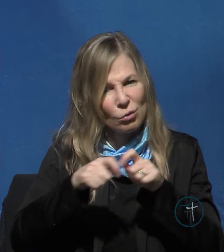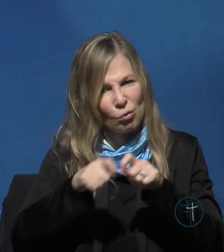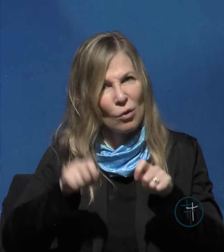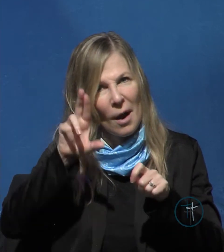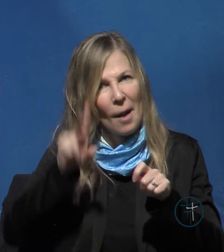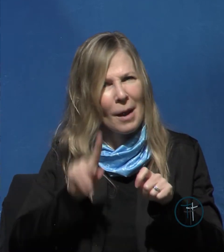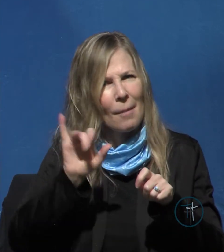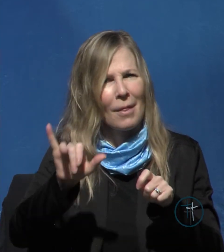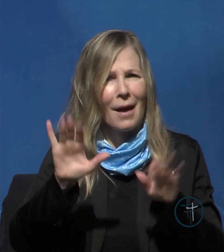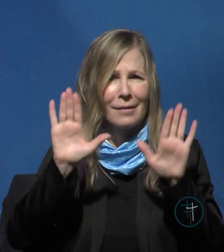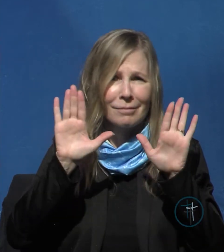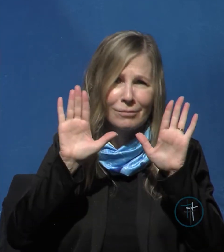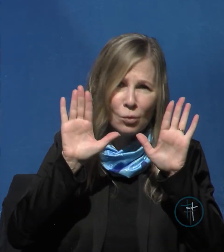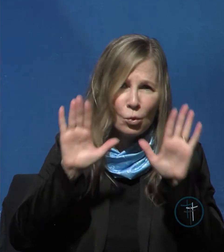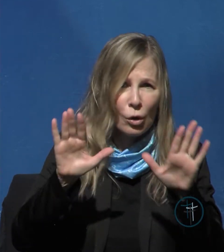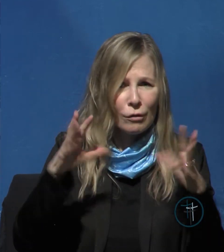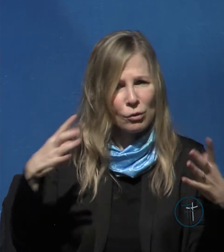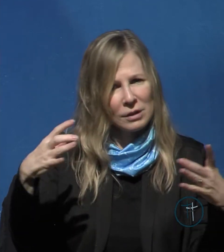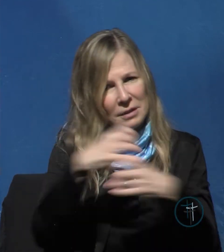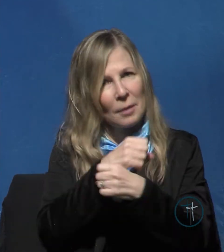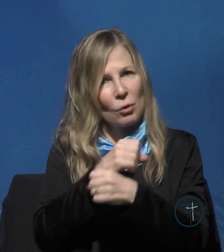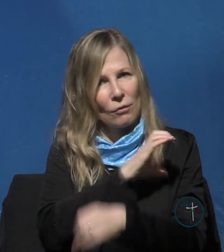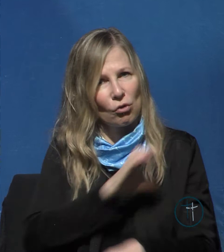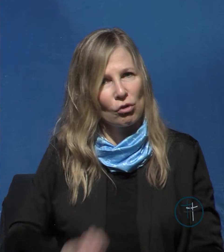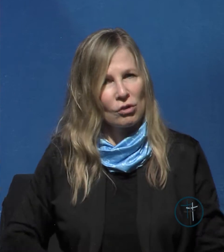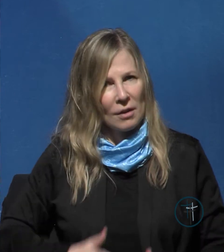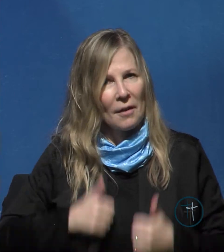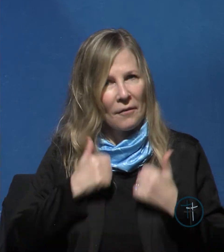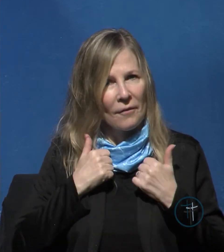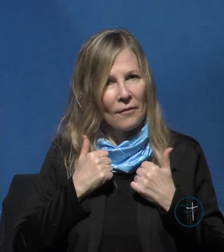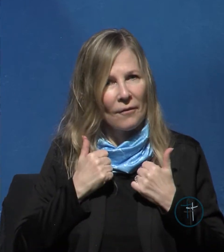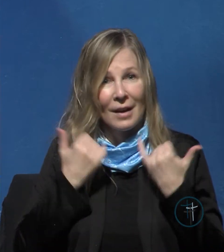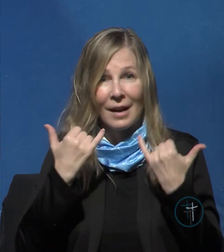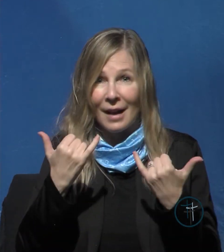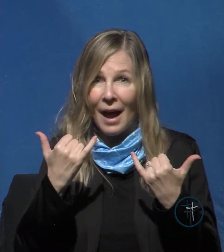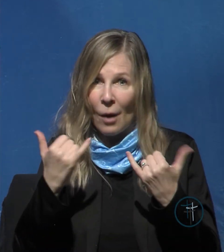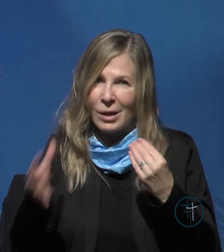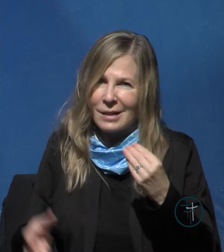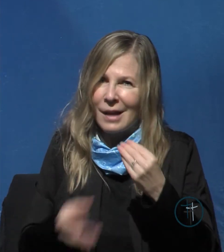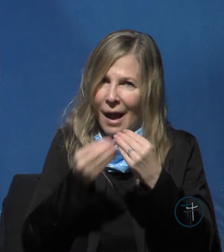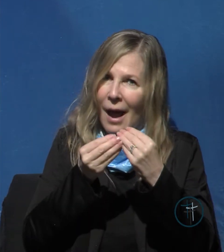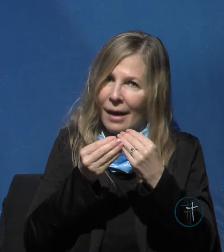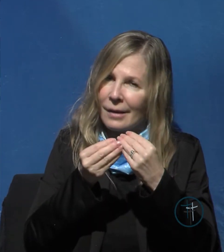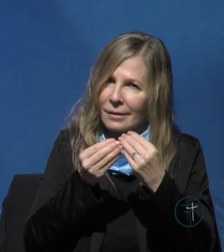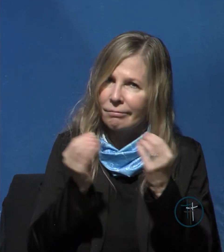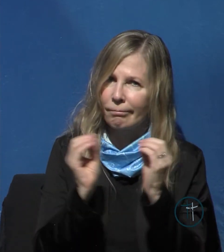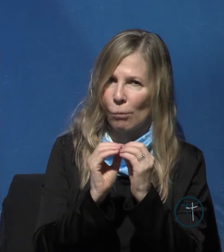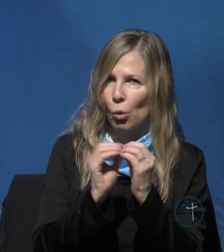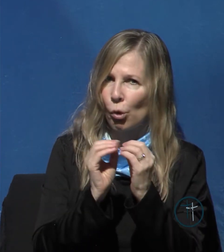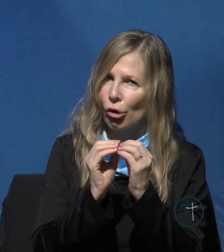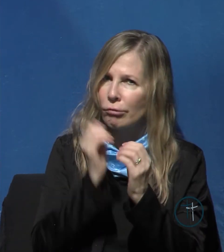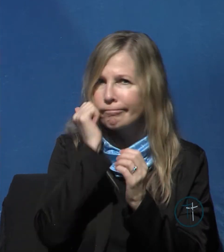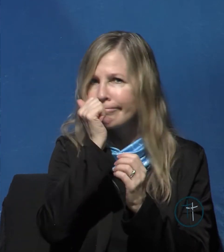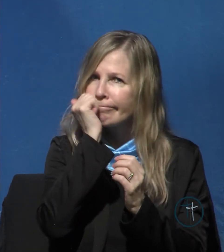the Christian life and Christian theology, he begins to give some additional practical